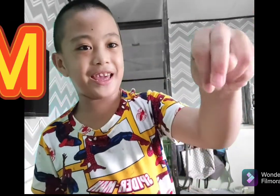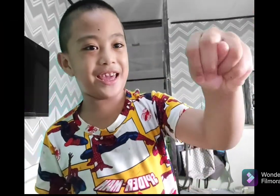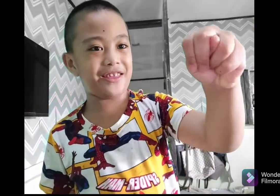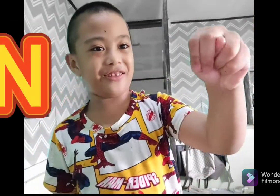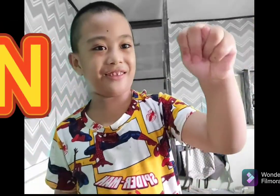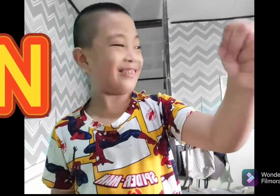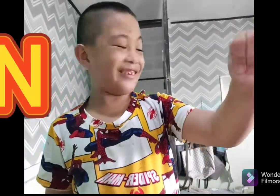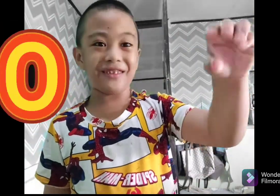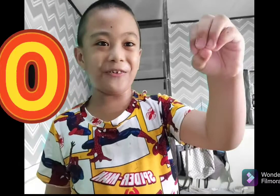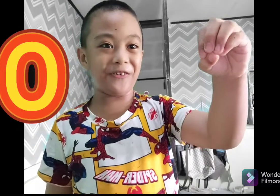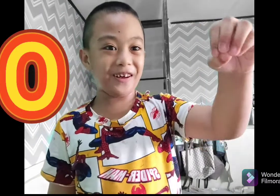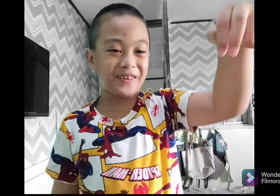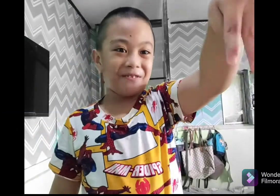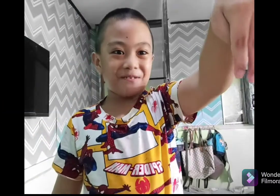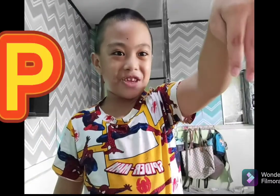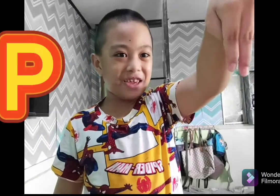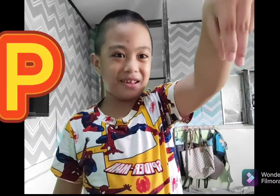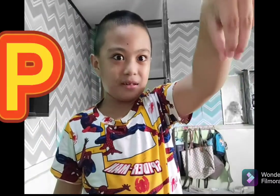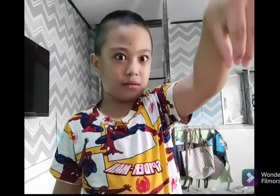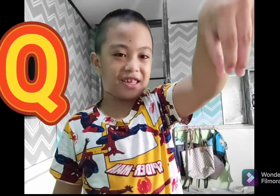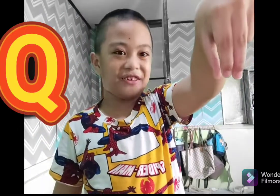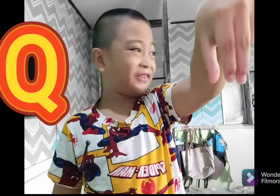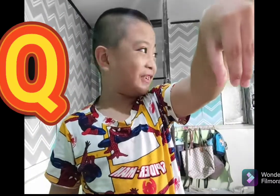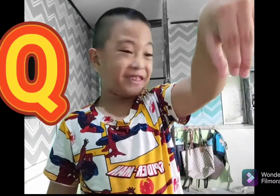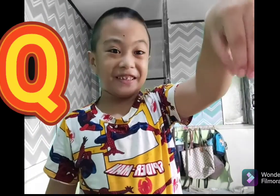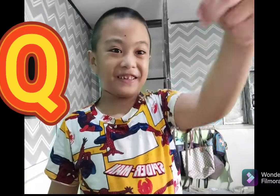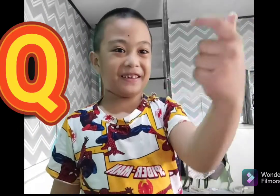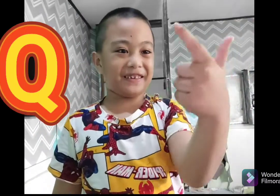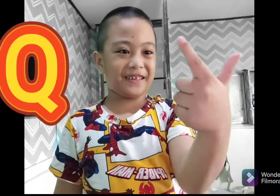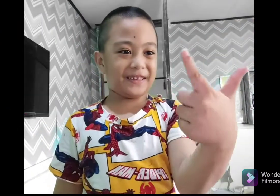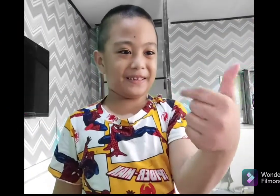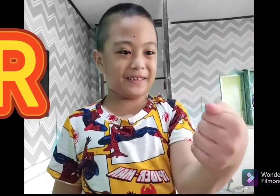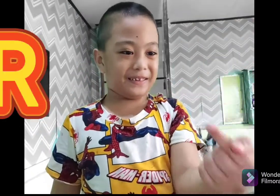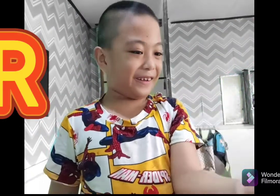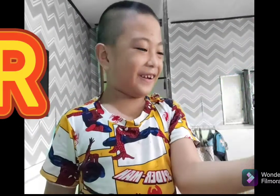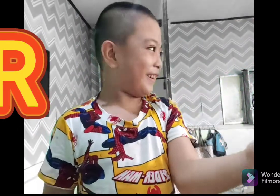N, O, P, Q, R.